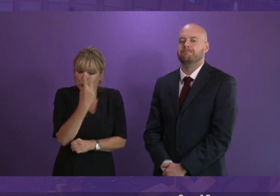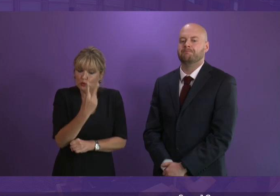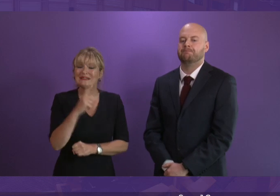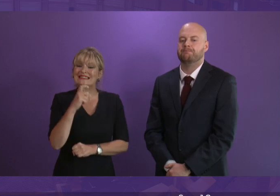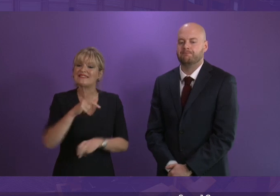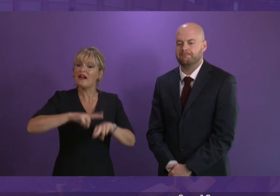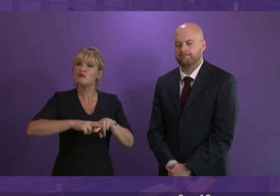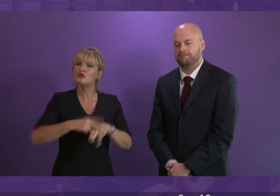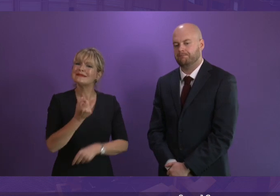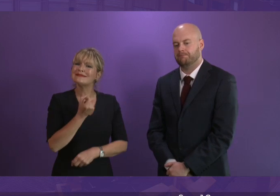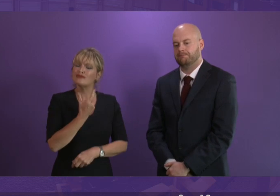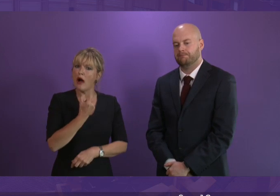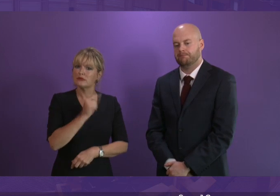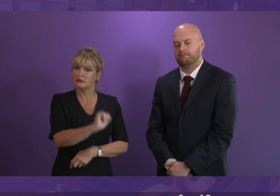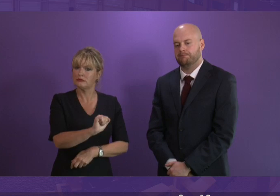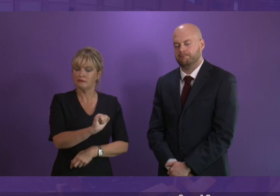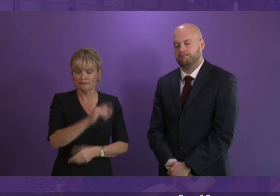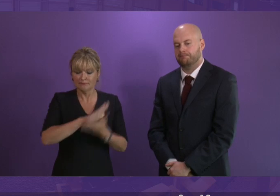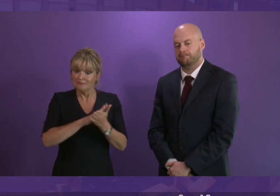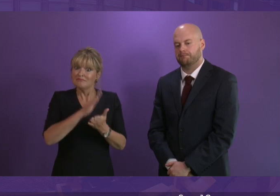Thank you.